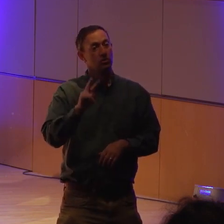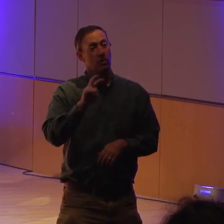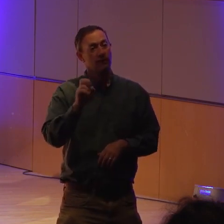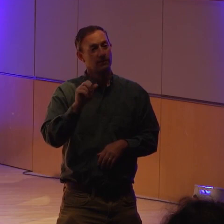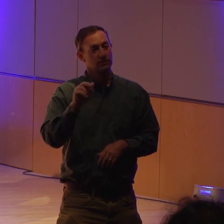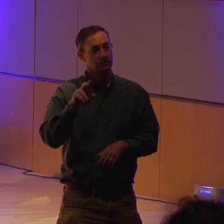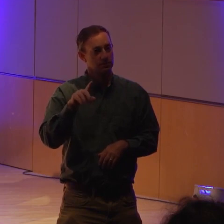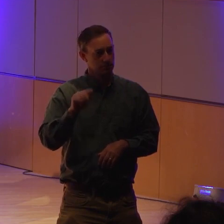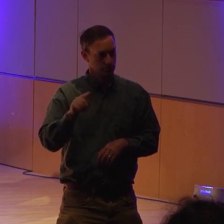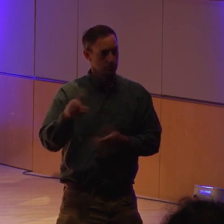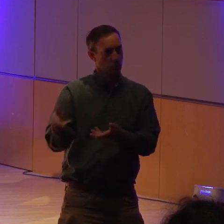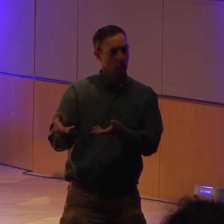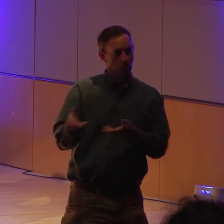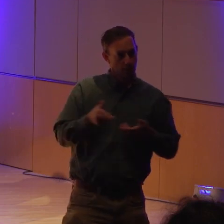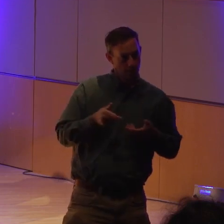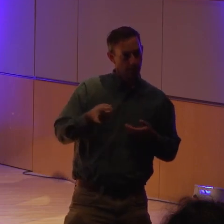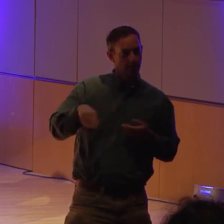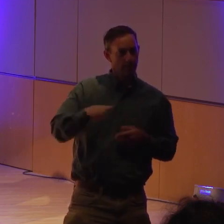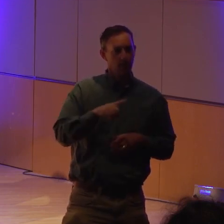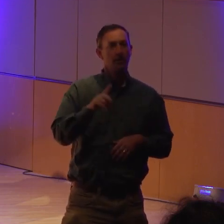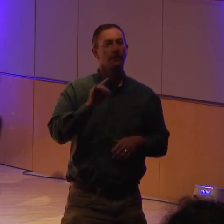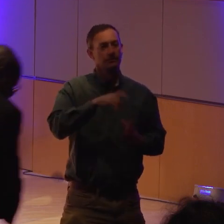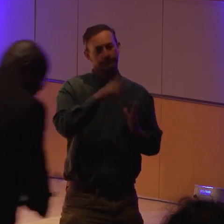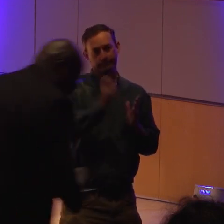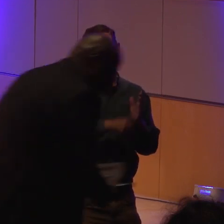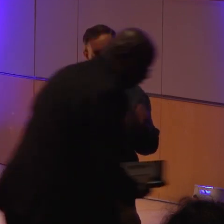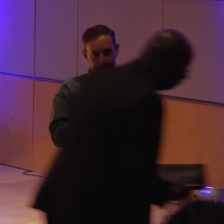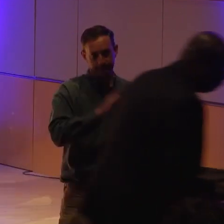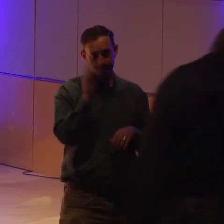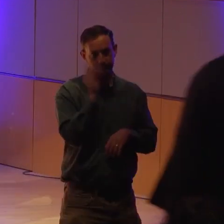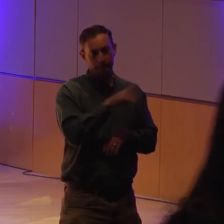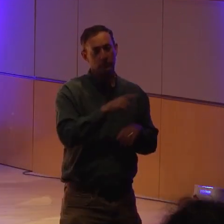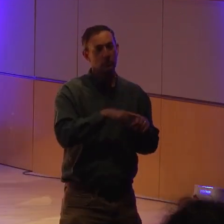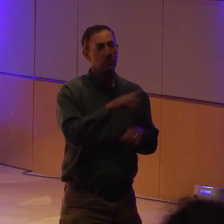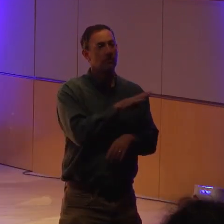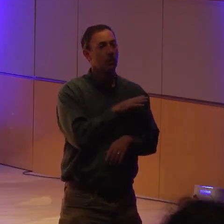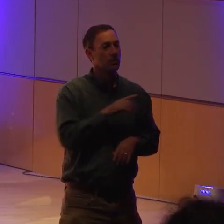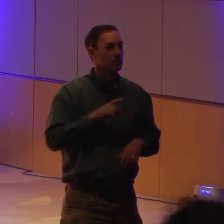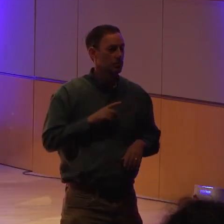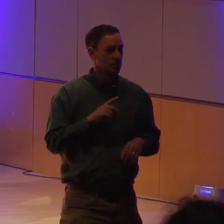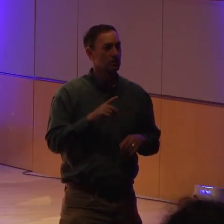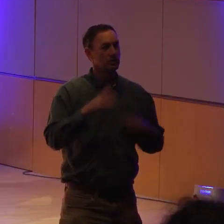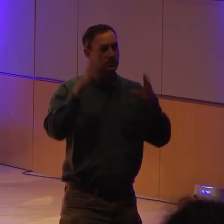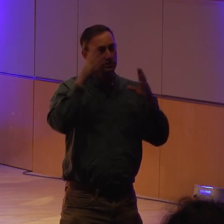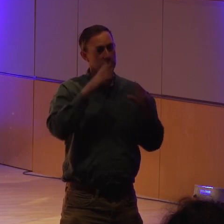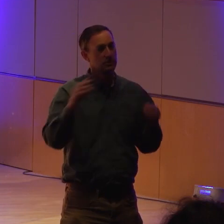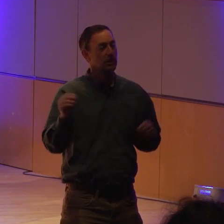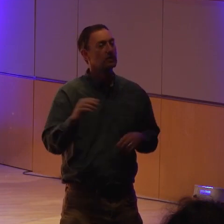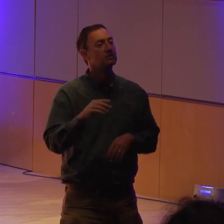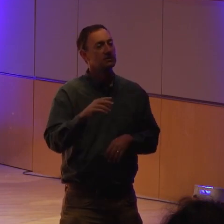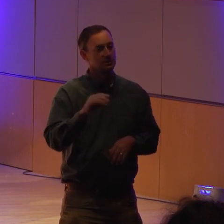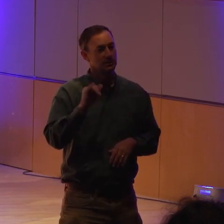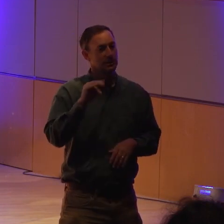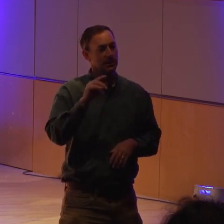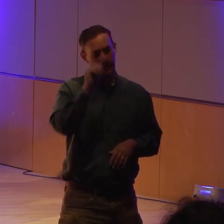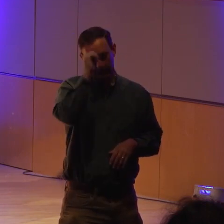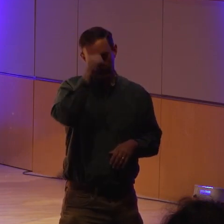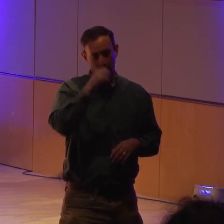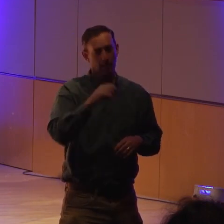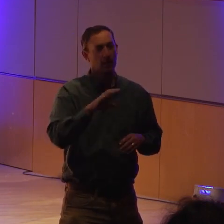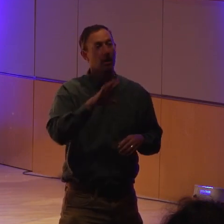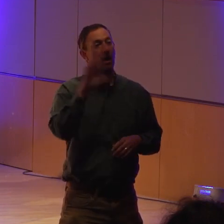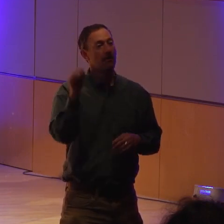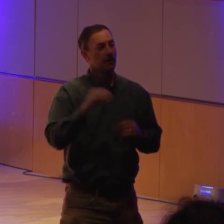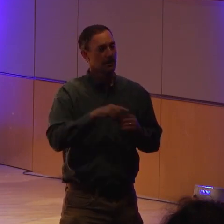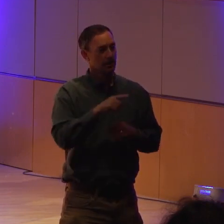to his board of directors of the Dutch East Indies Company in Holland,